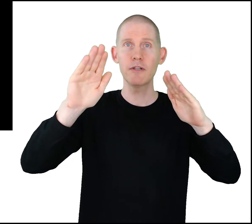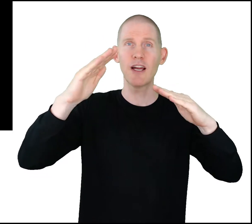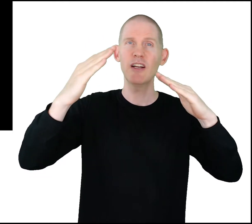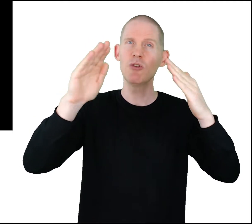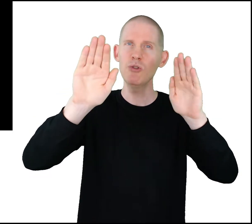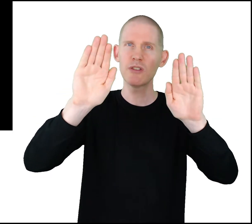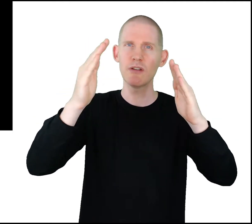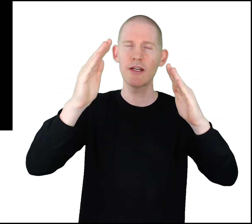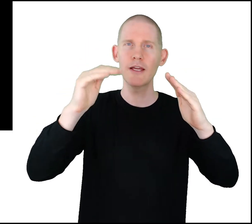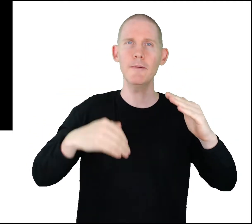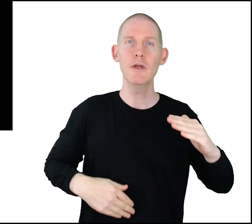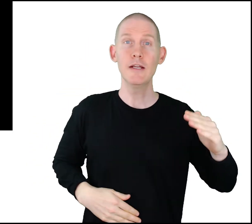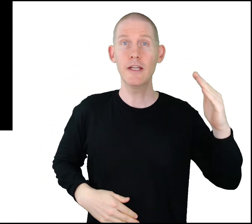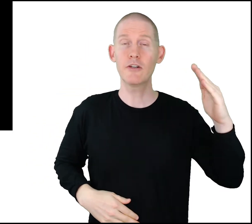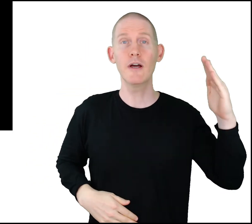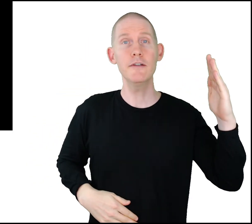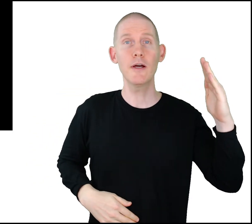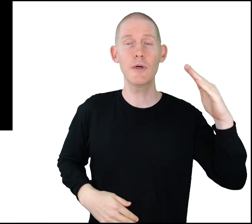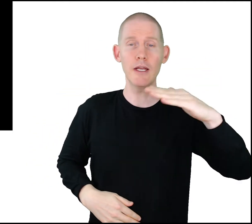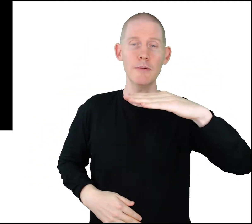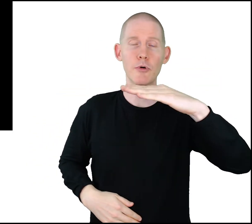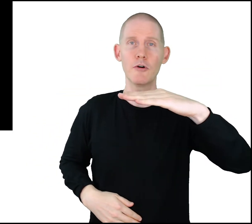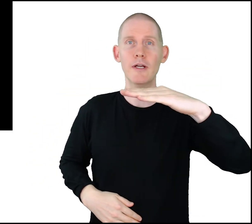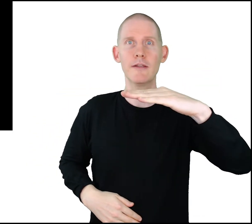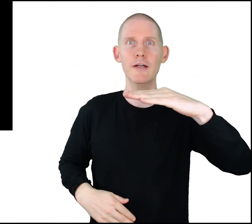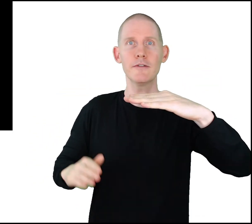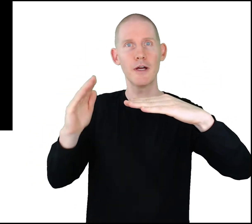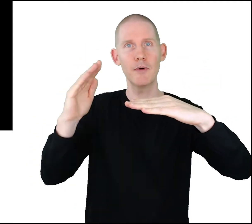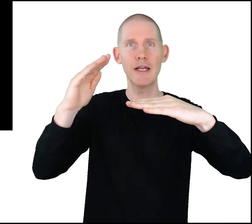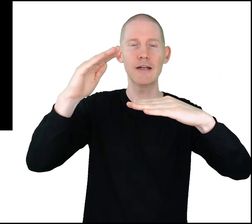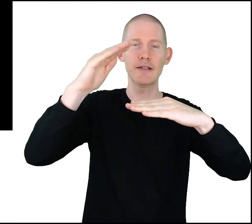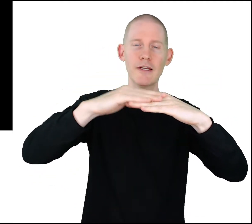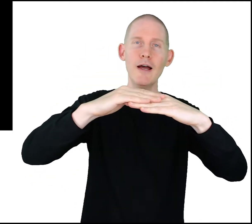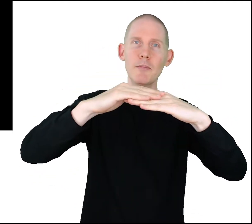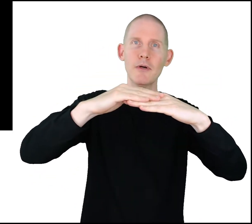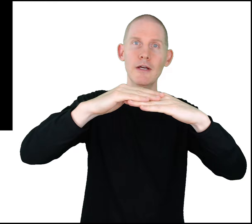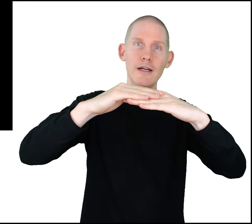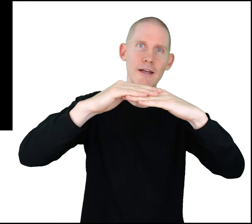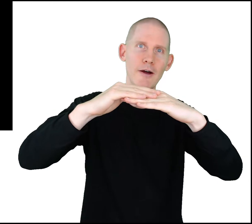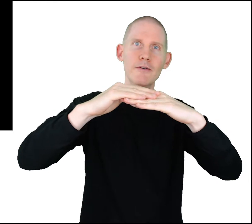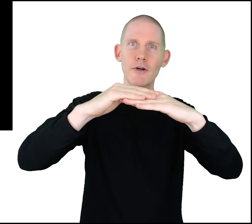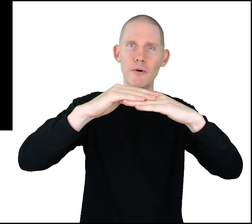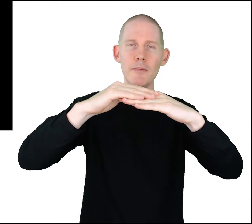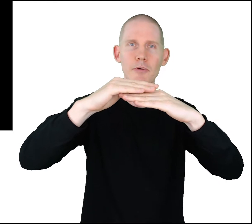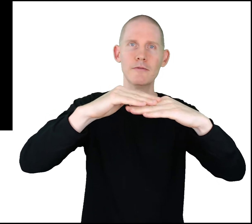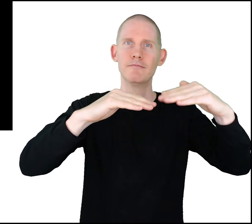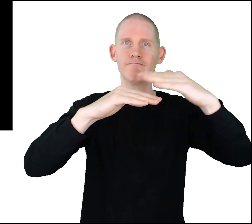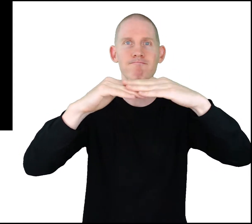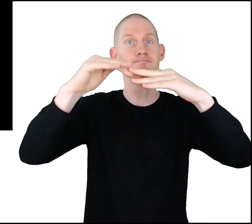kind of loose like that. Take your non-dominant hand, put it right there, dominant hand on top. Now go up.